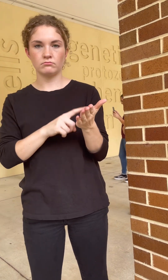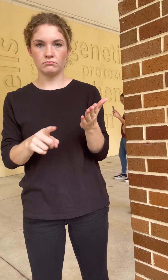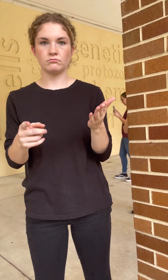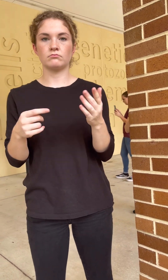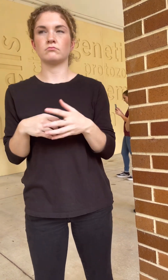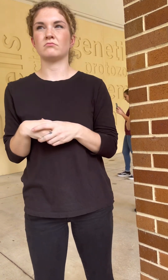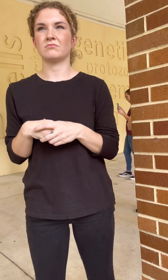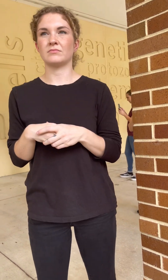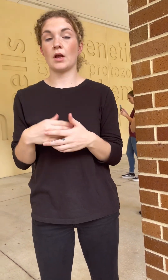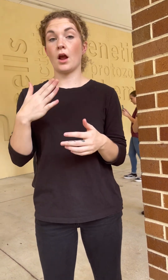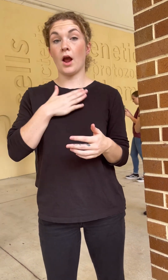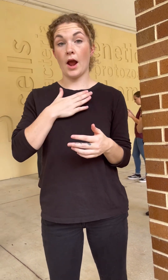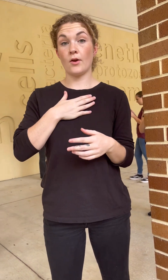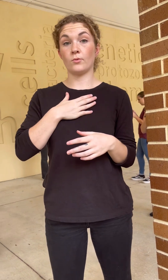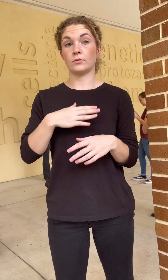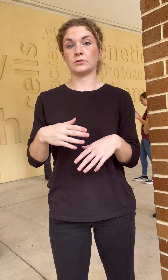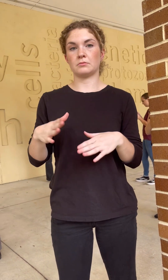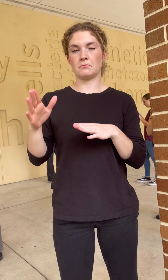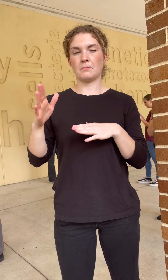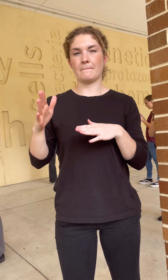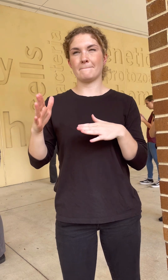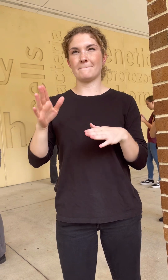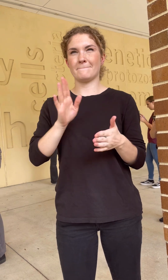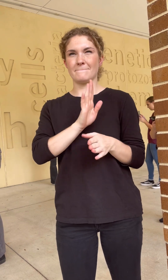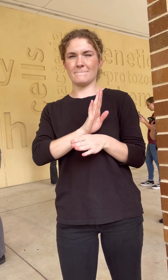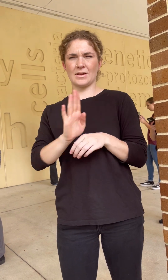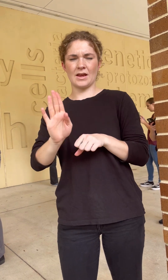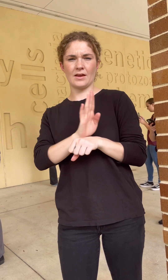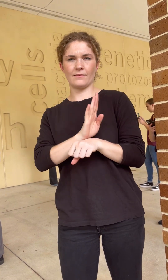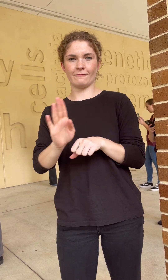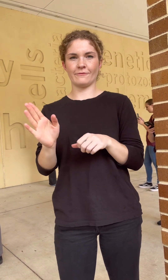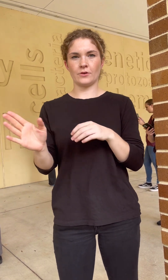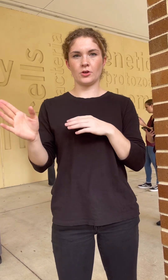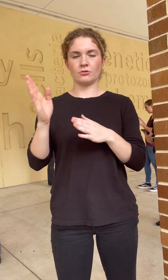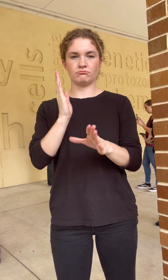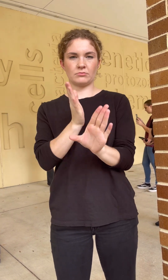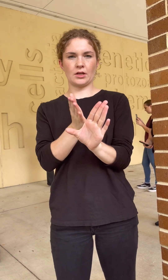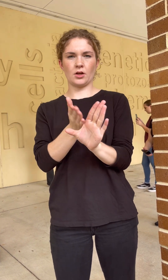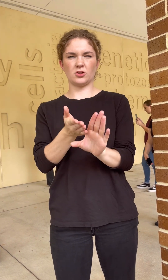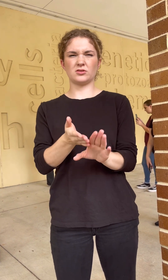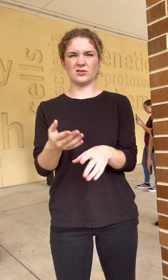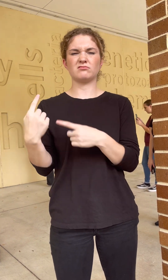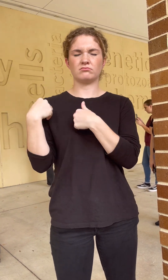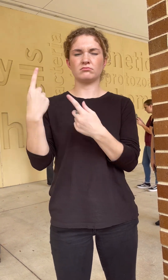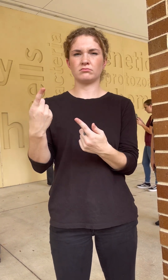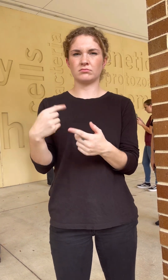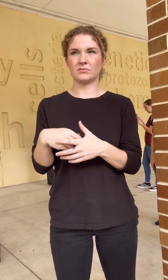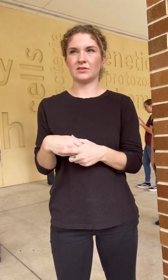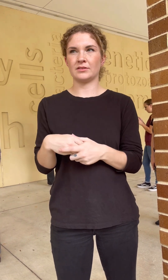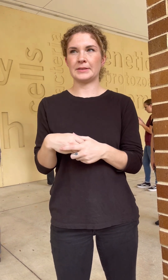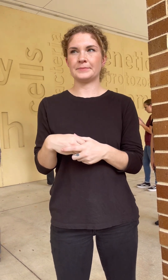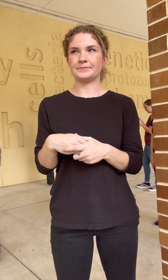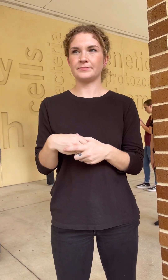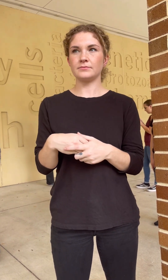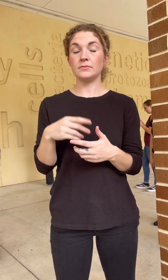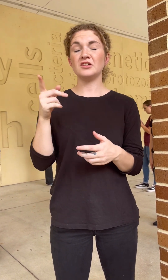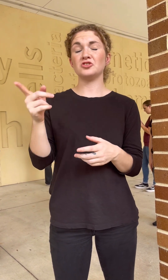a while, so Dr. Hooper, I spent a lot of time with her. She's a very cool professor, and her research